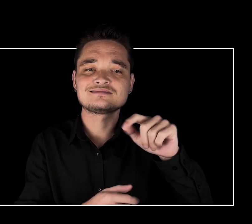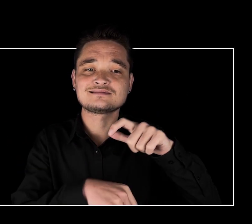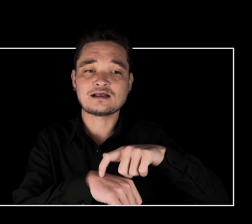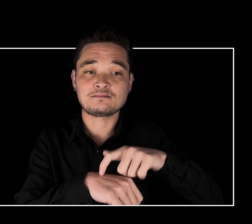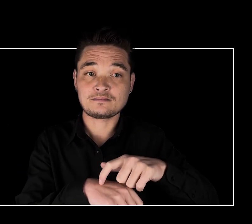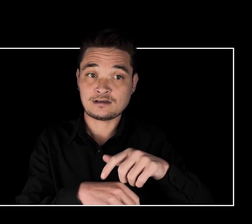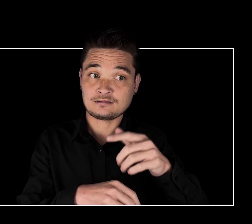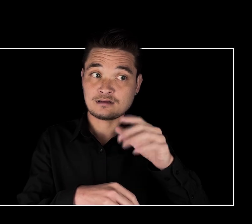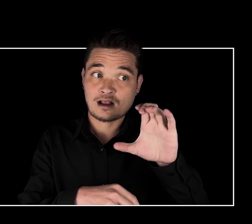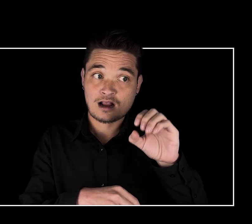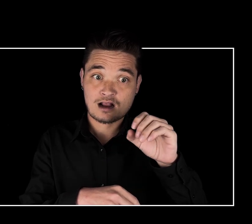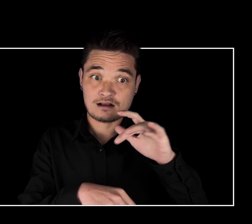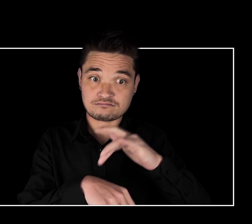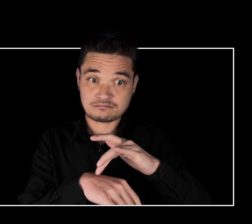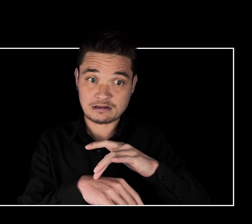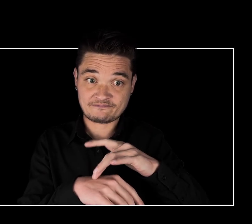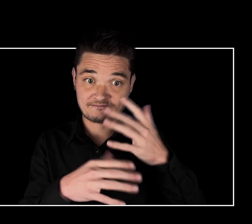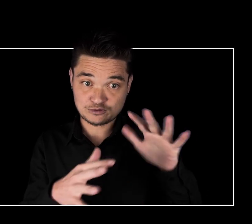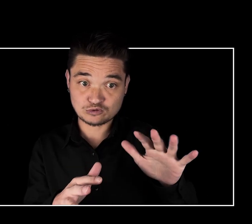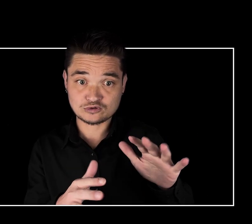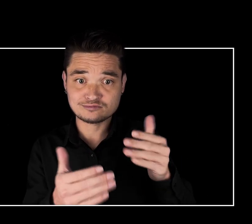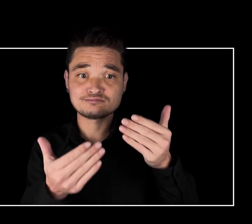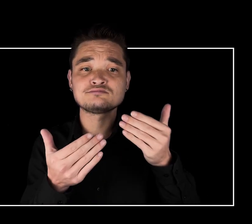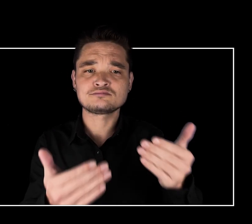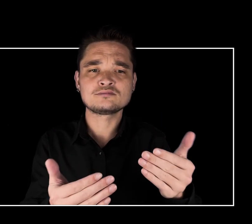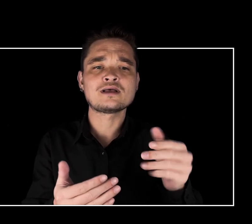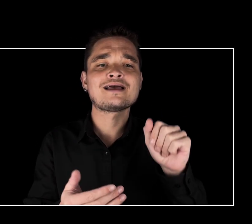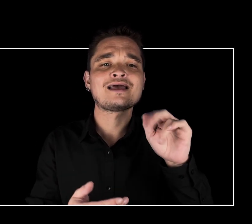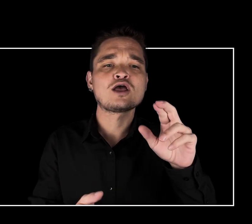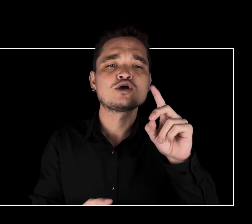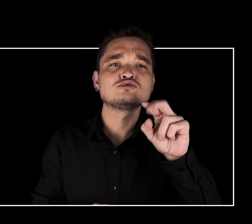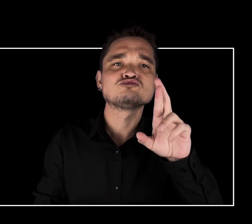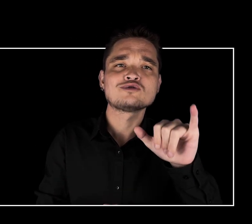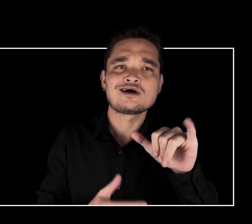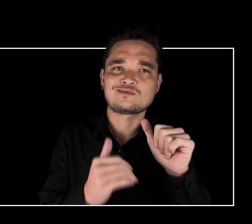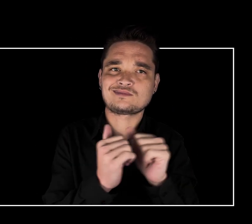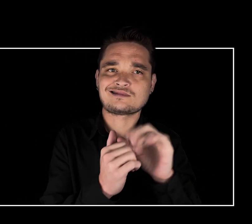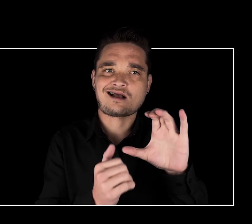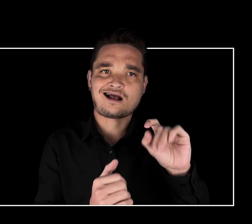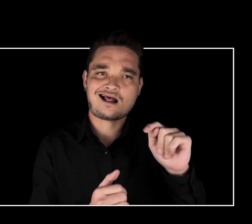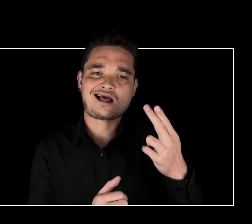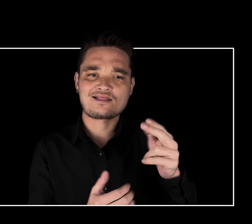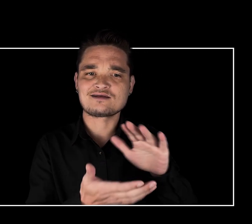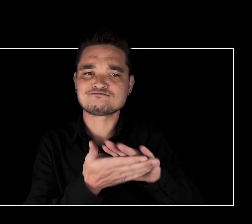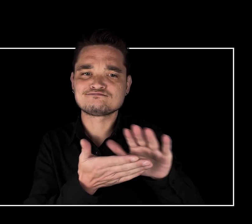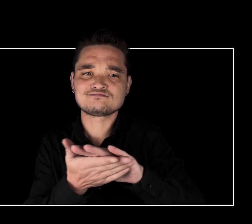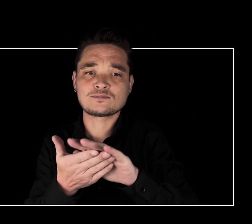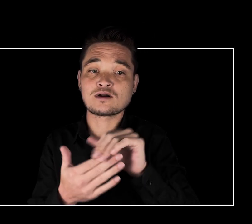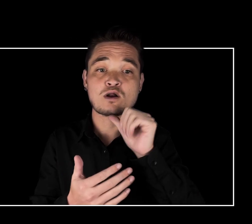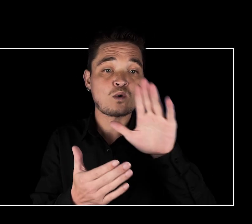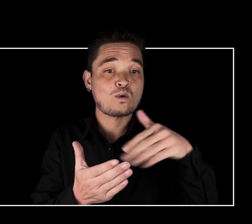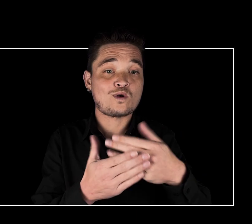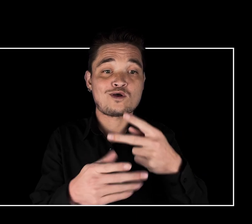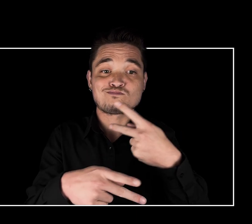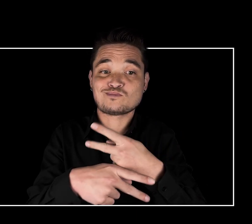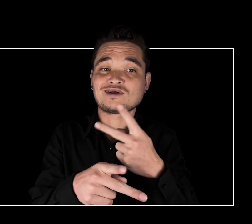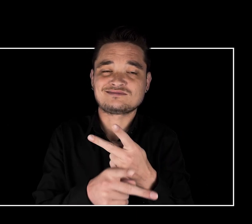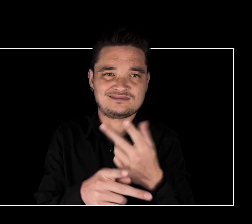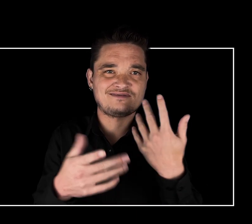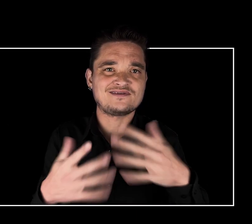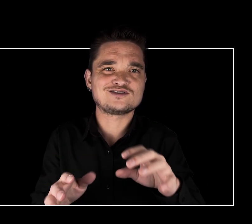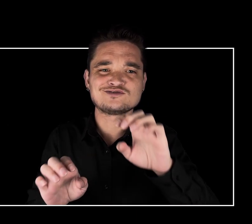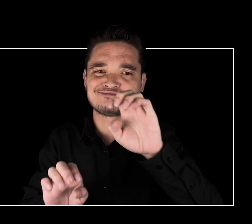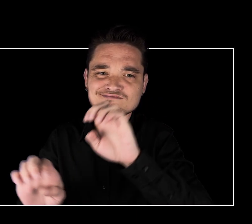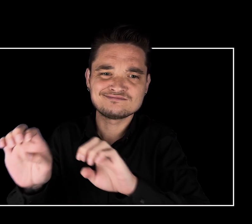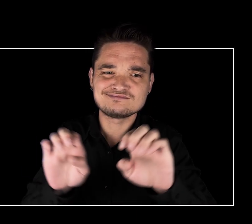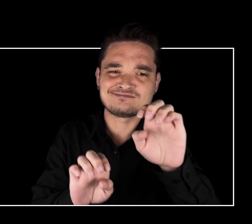has passed, let surfaces air dry or dry with a clean cloth. Not all products you can buy have been fully